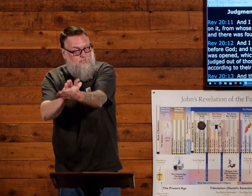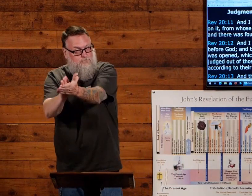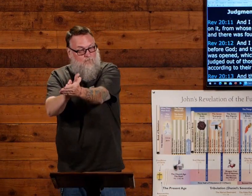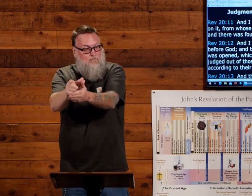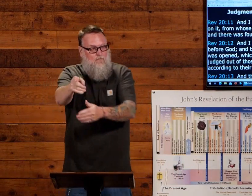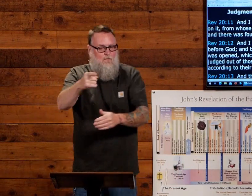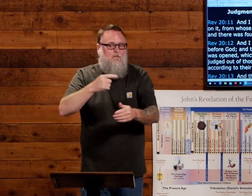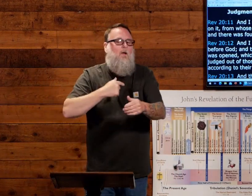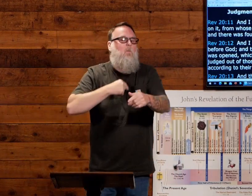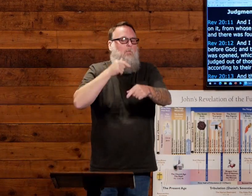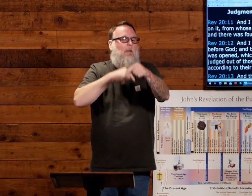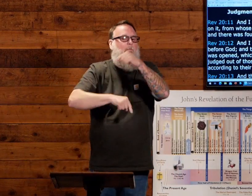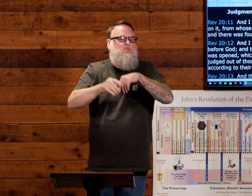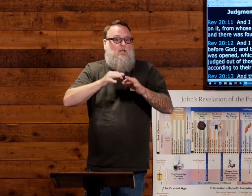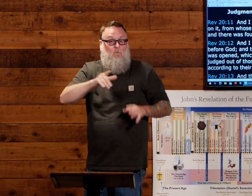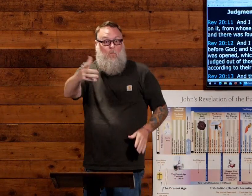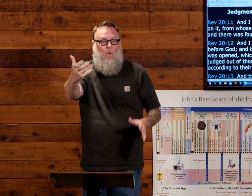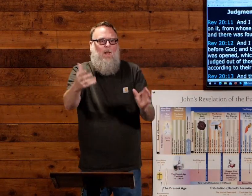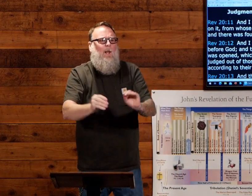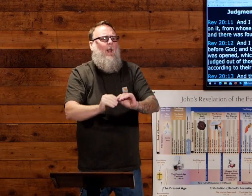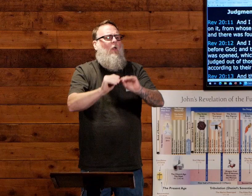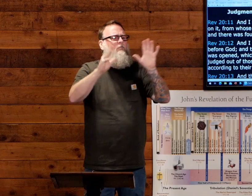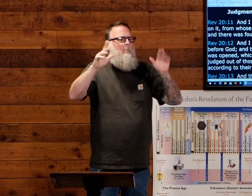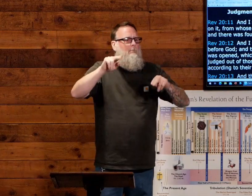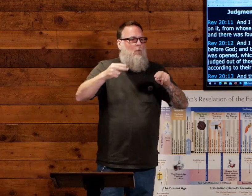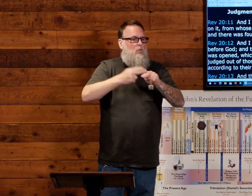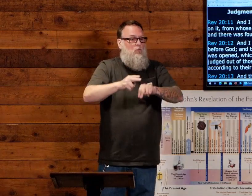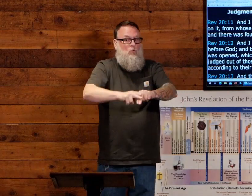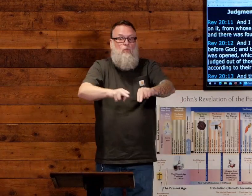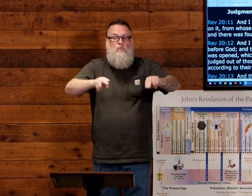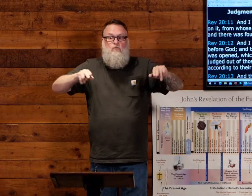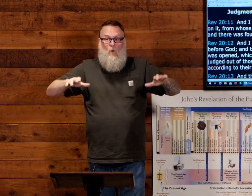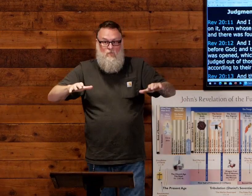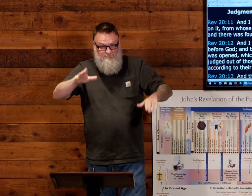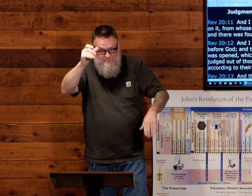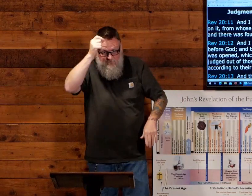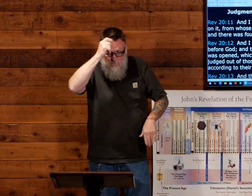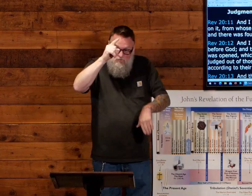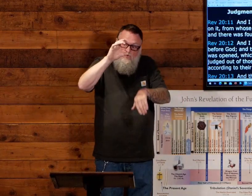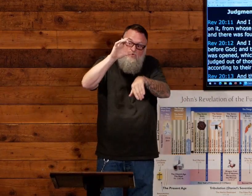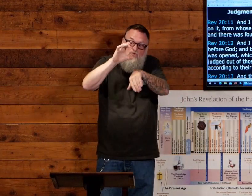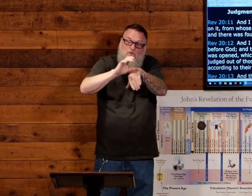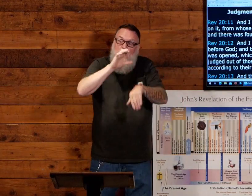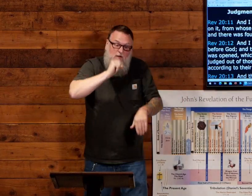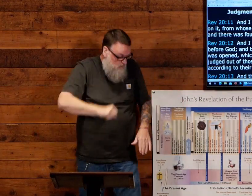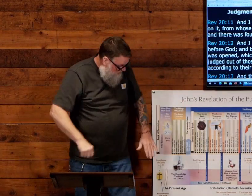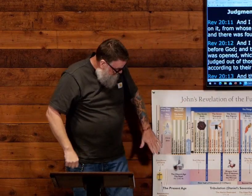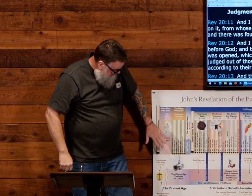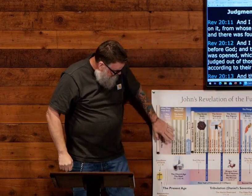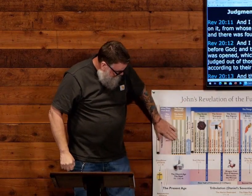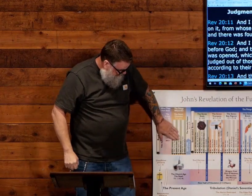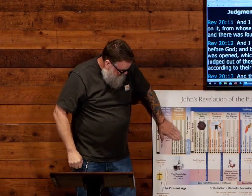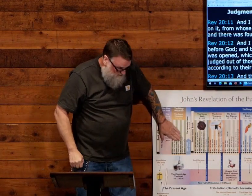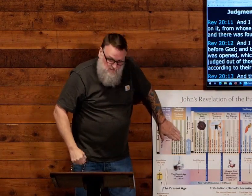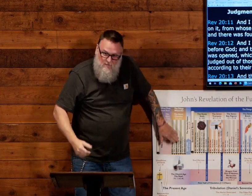I like Betsy's question. Let's back up a minute. I want to clarify about the throne. The church age